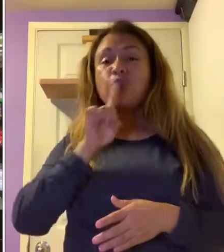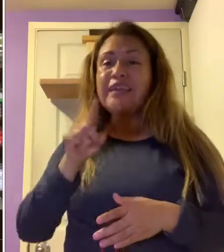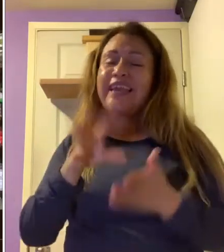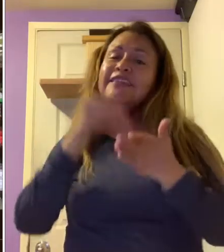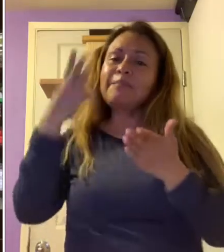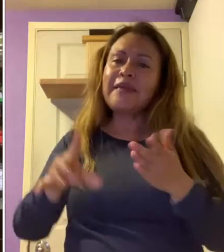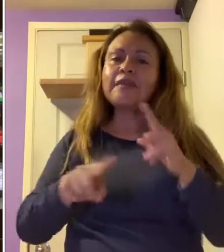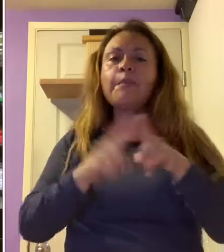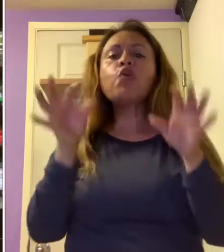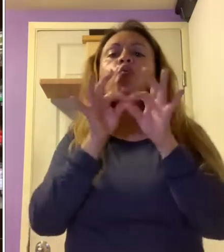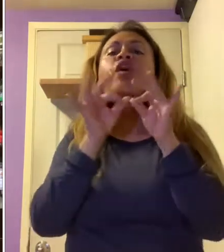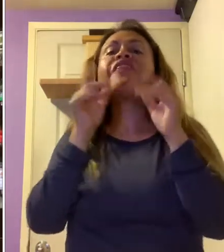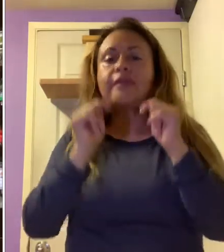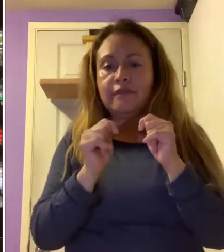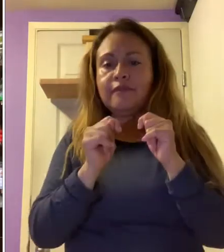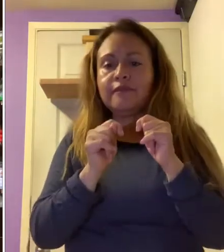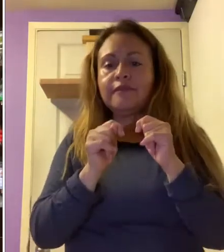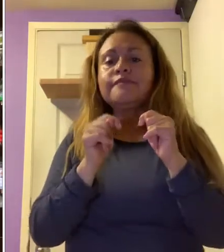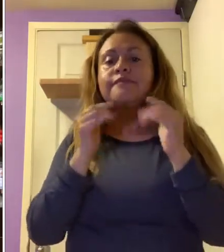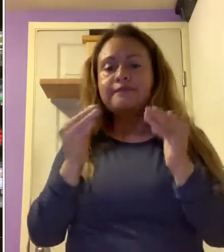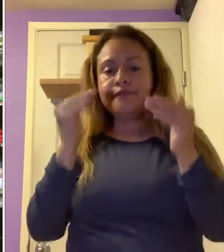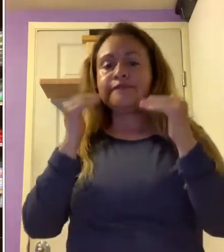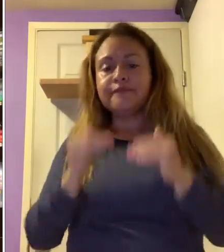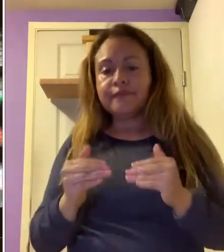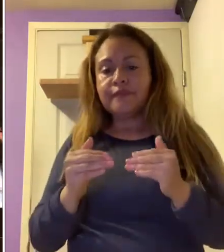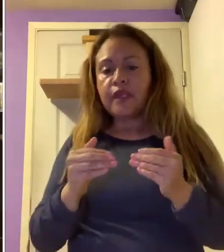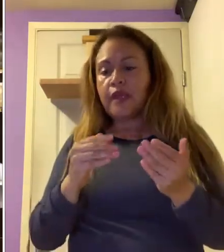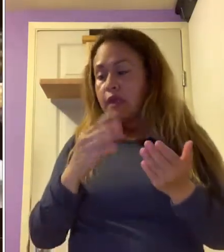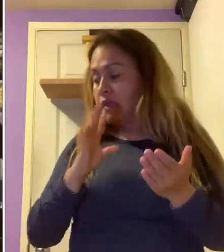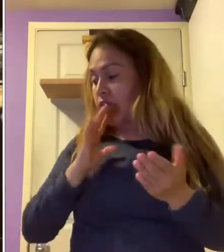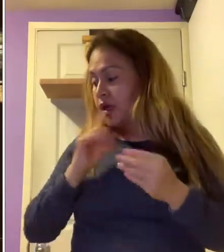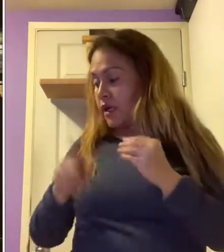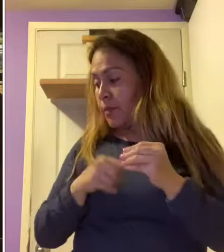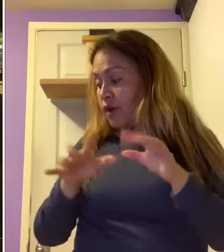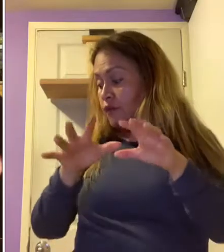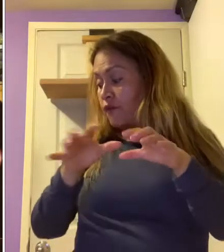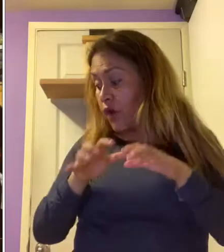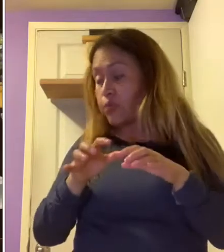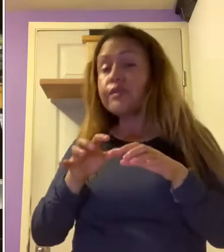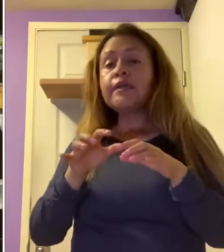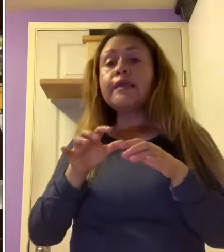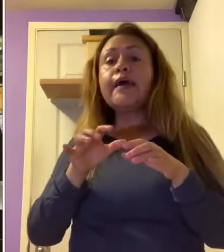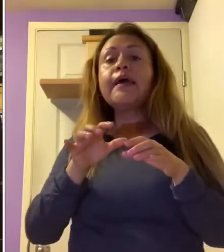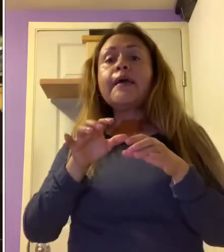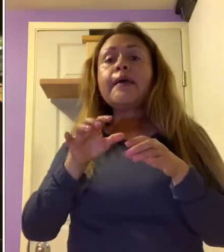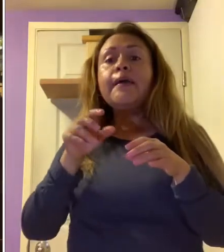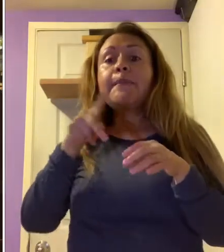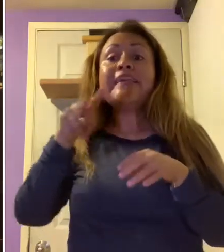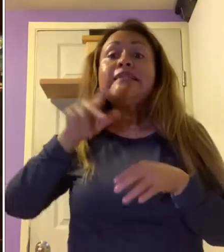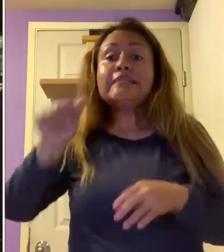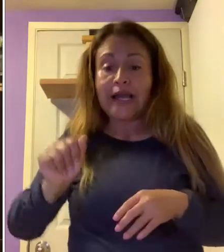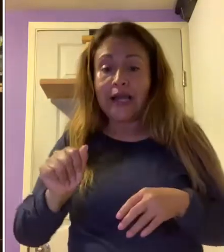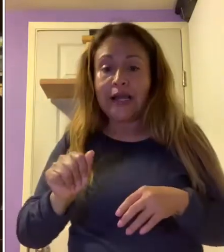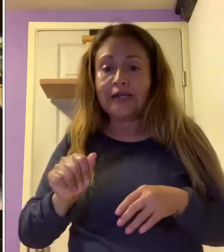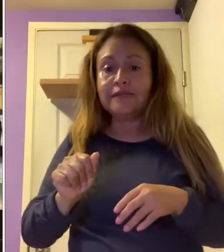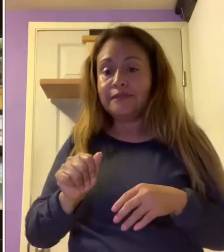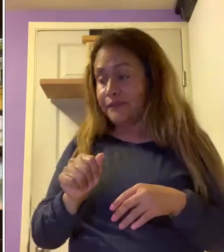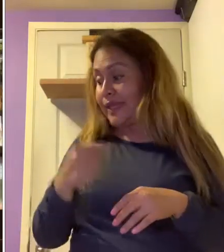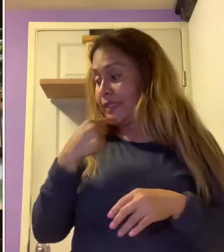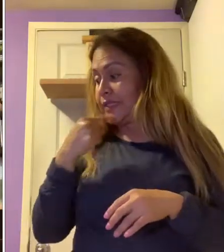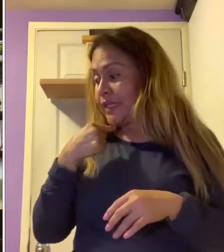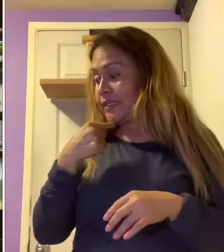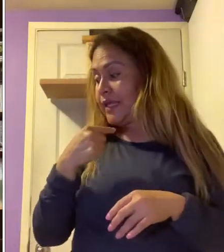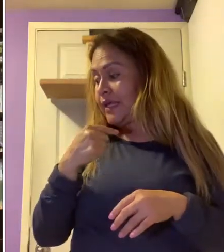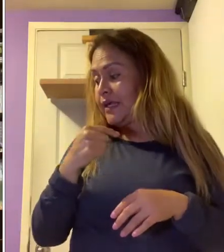is absolutely fantastic. Now we come over here. We're going to talk about frozen pizzas. But first, Cali